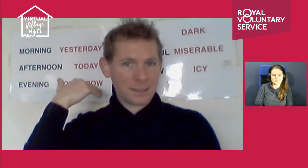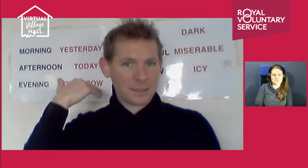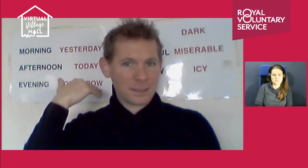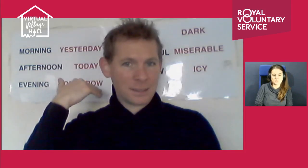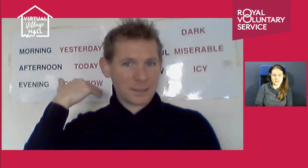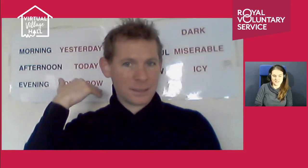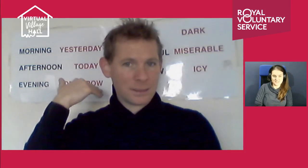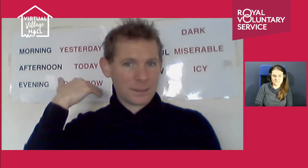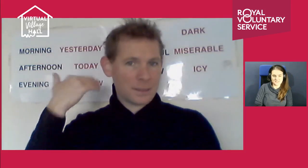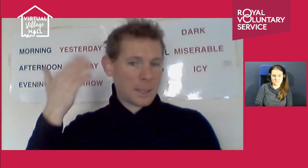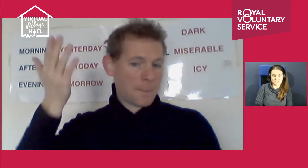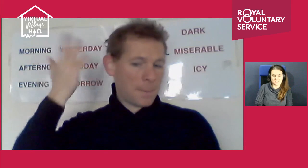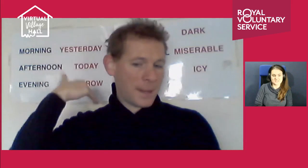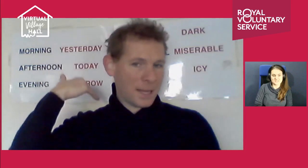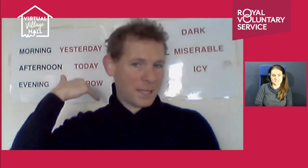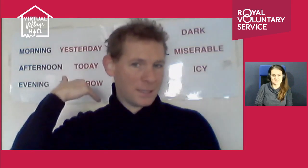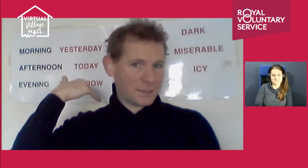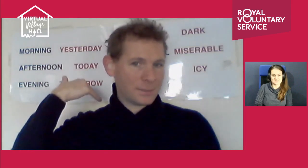So we talk about the past,